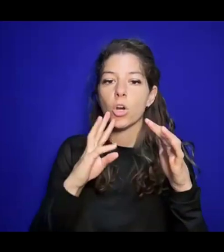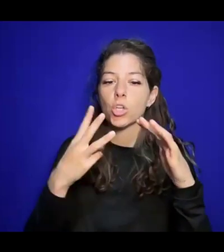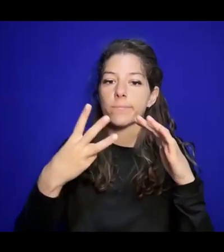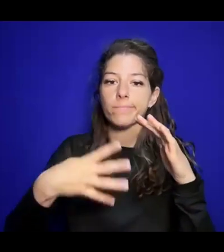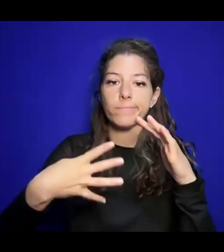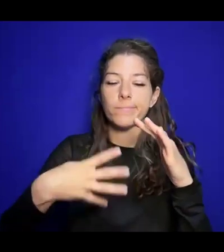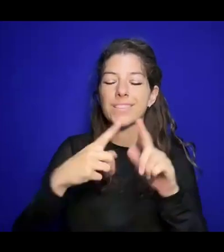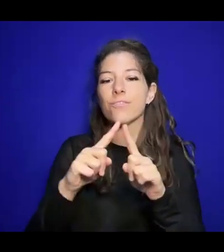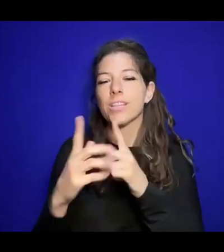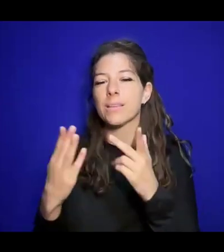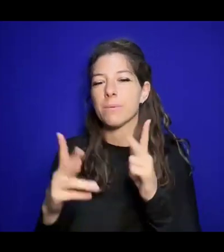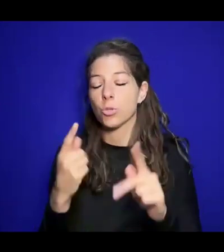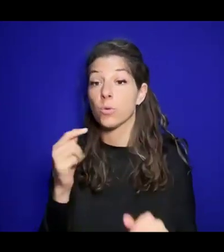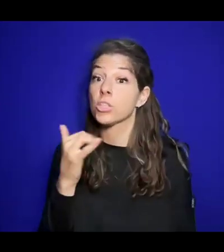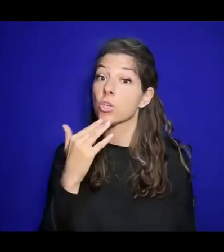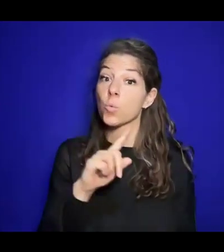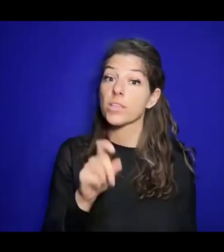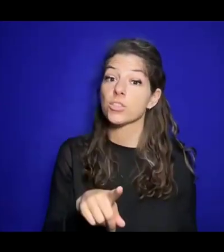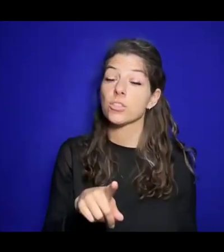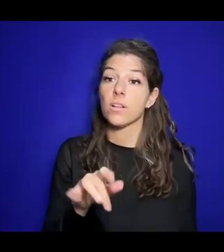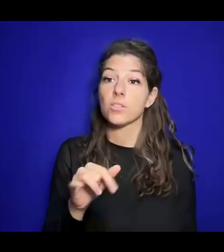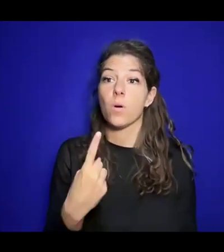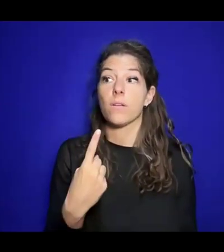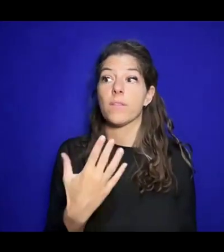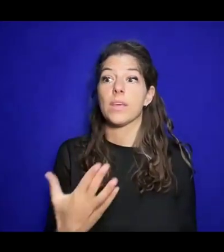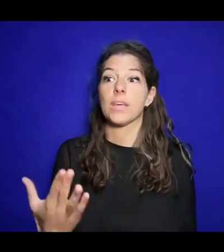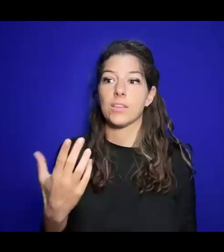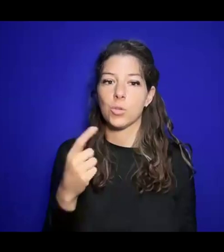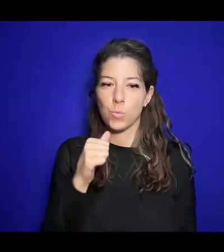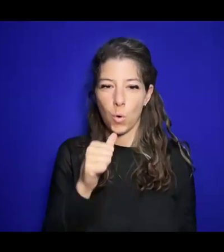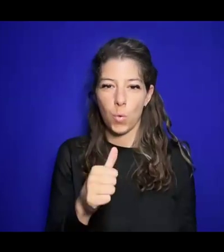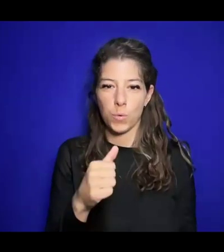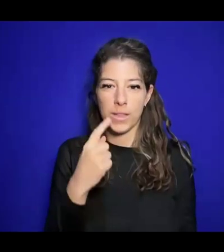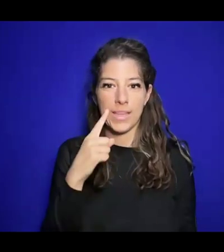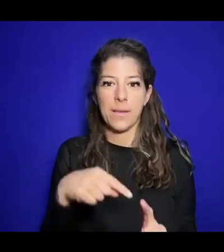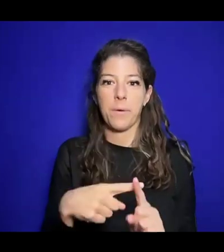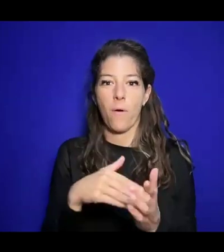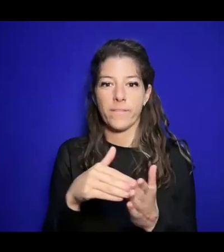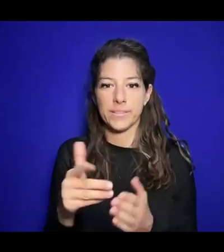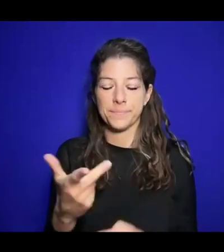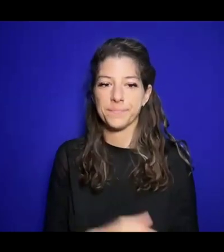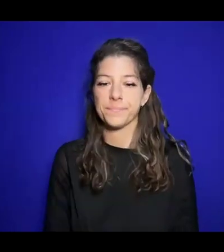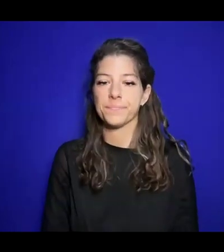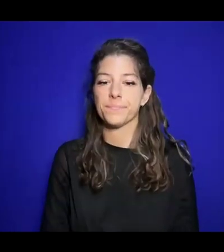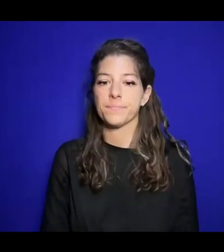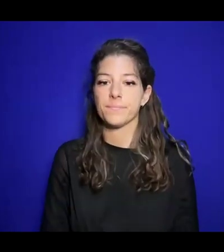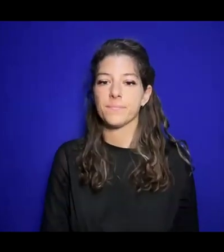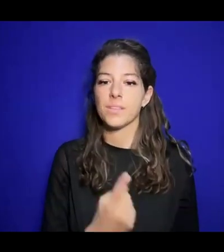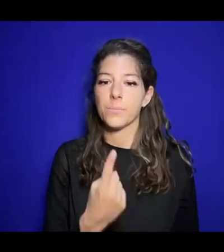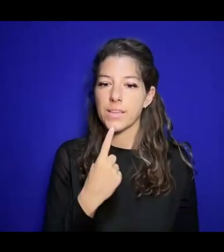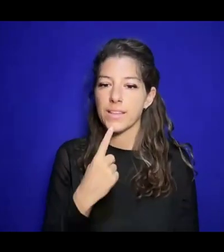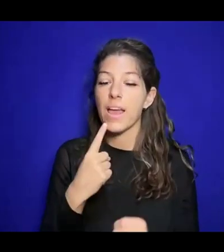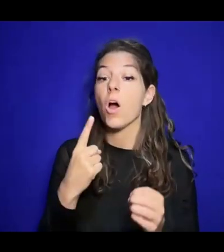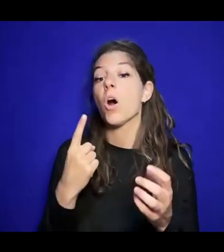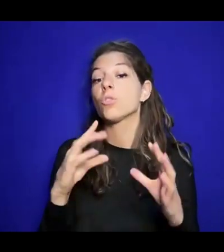things that people do. But that's a good question, because that's one of those things that you don't stop and think about. Here, somebody said they wrap